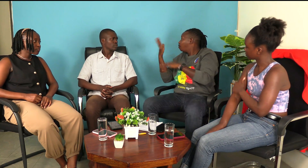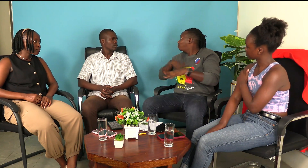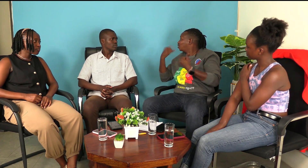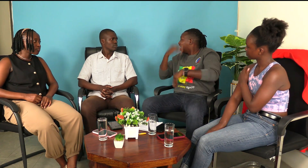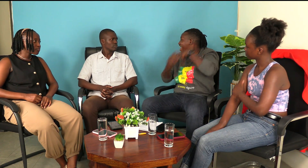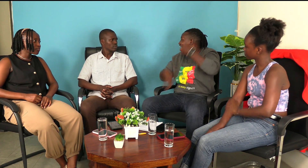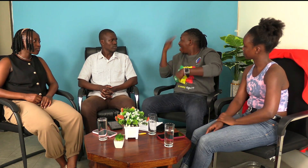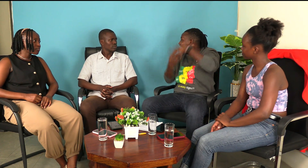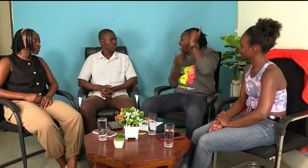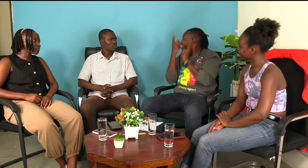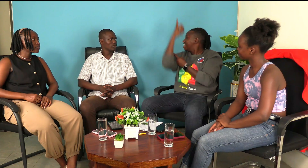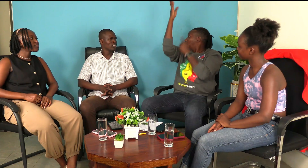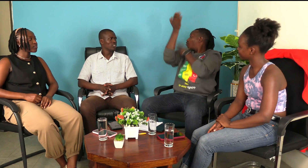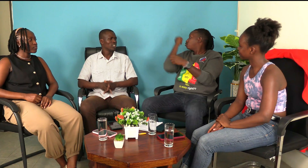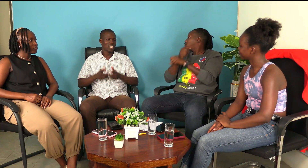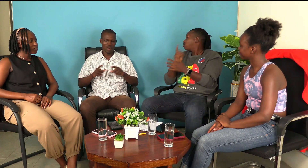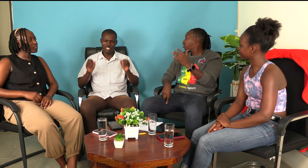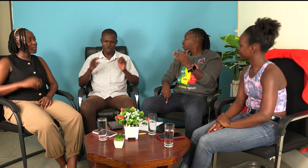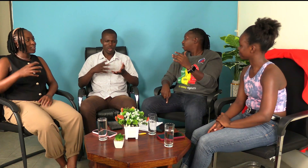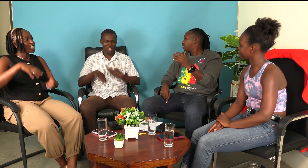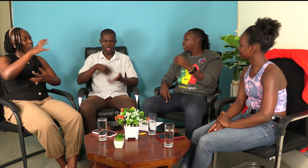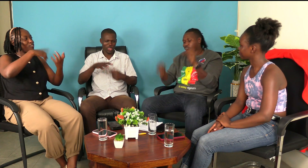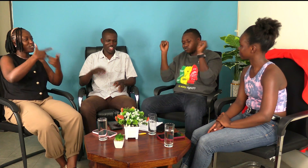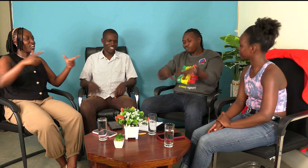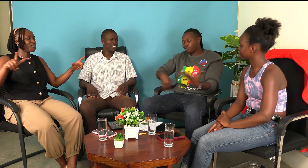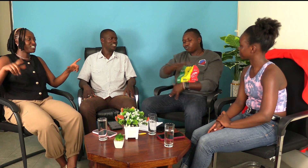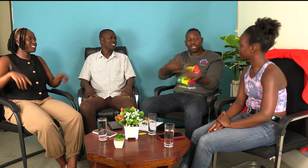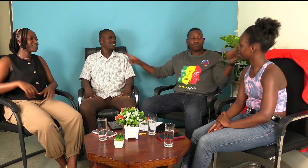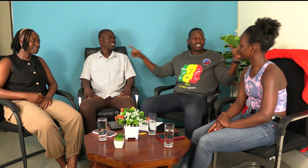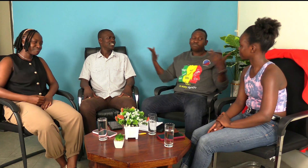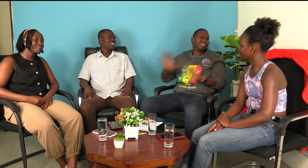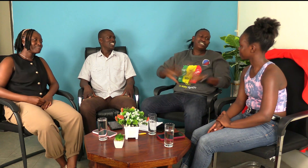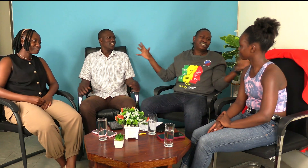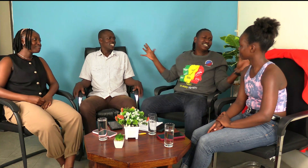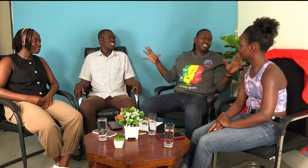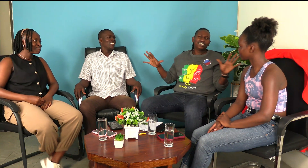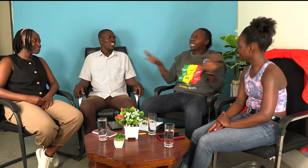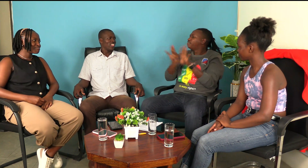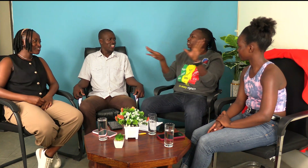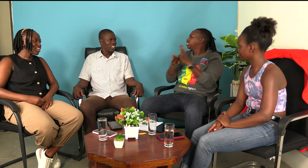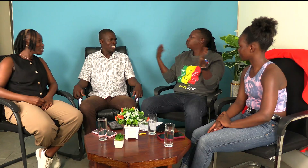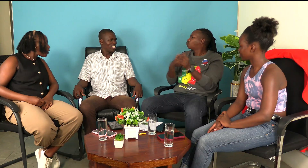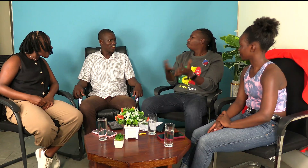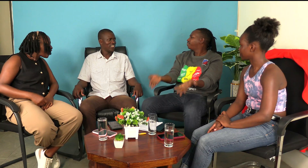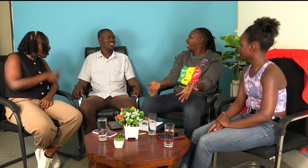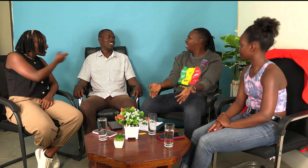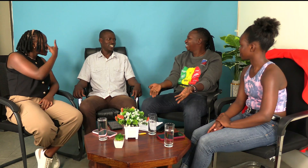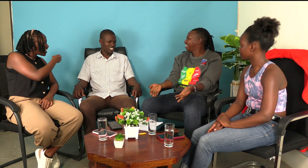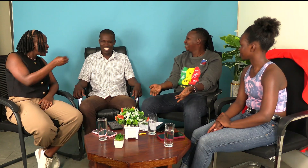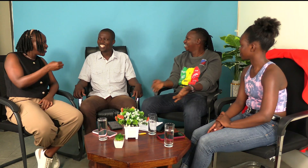do? Even in the Bible, it says people are trying to build the Tower of Babel. Then language was an Yes. issue. They were